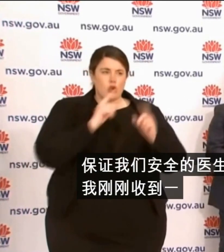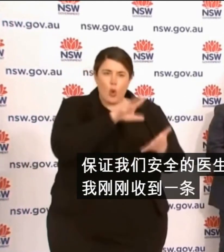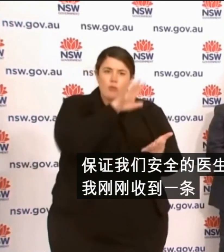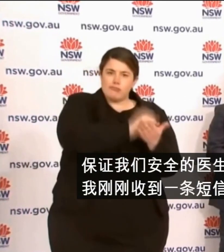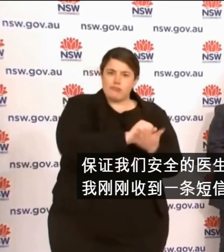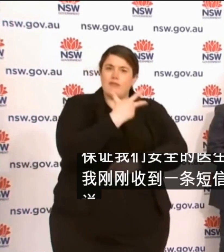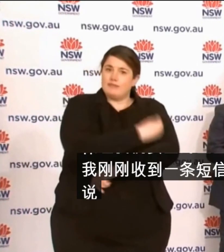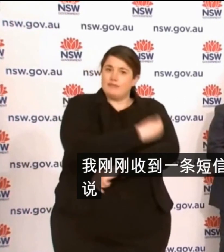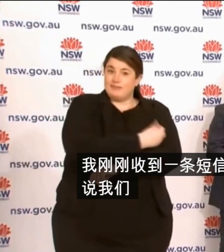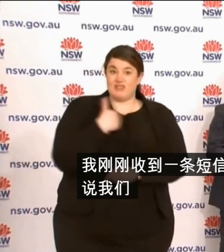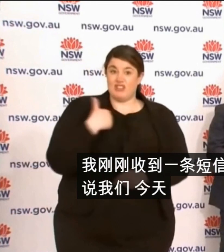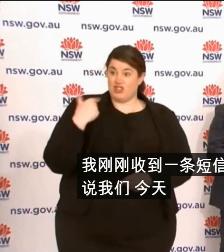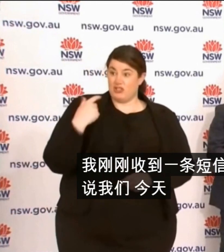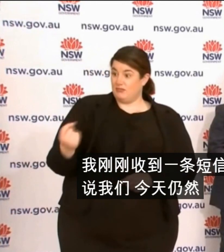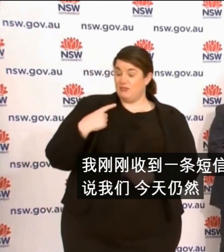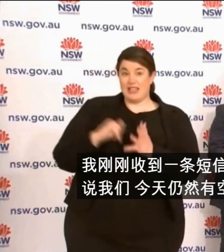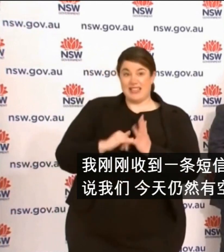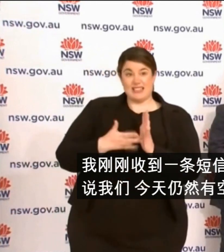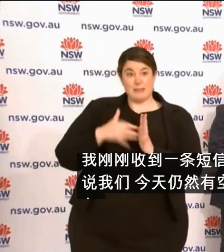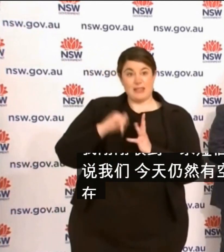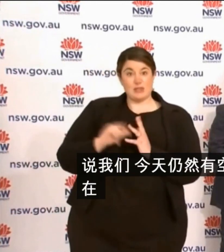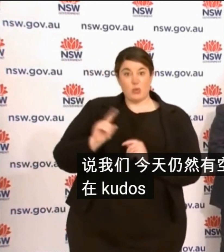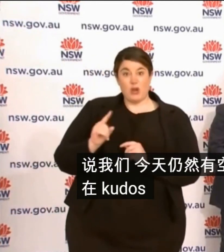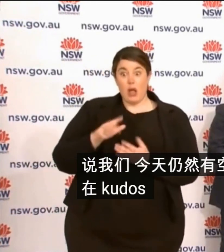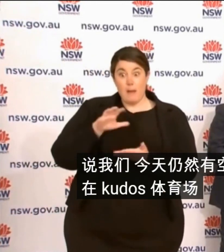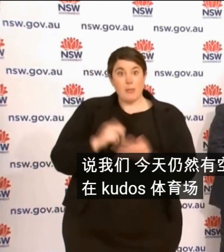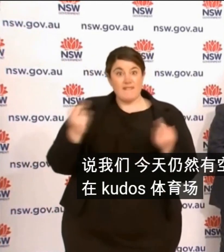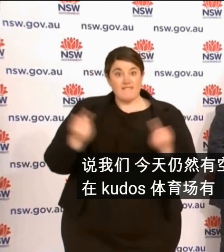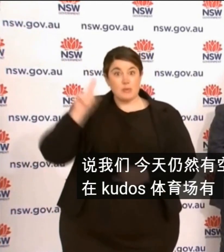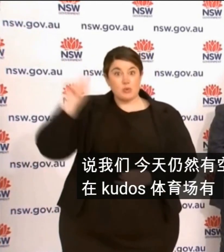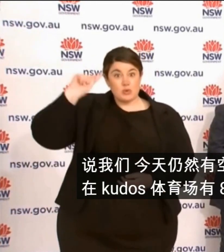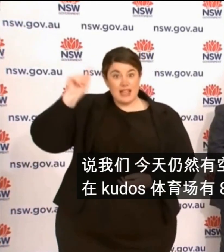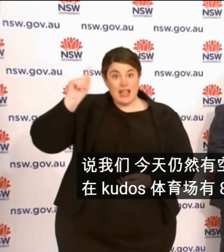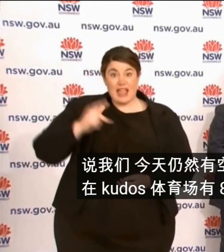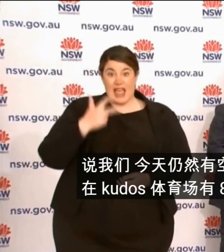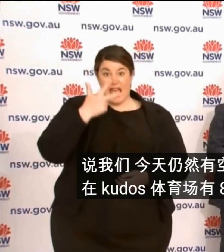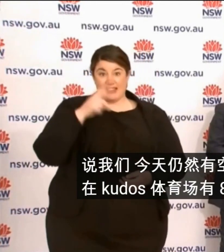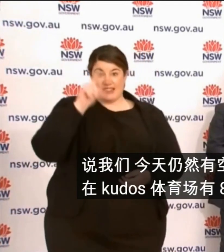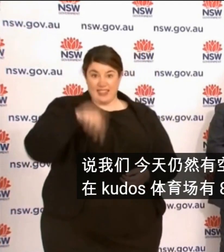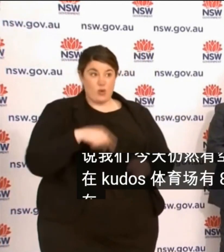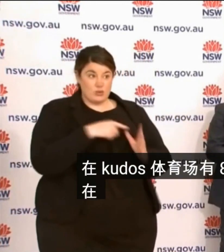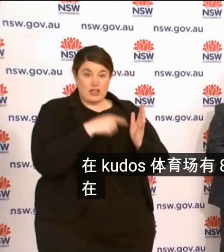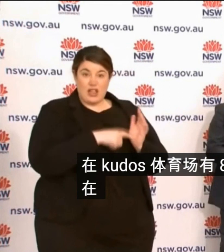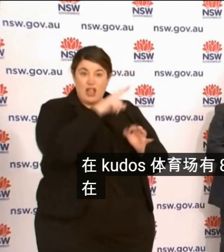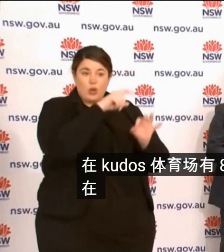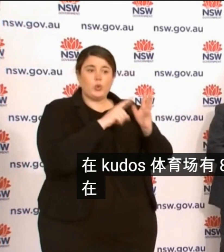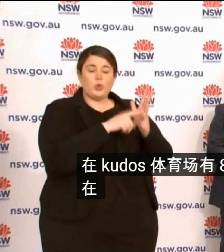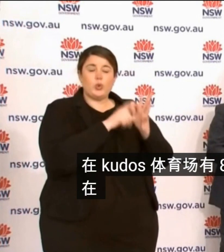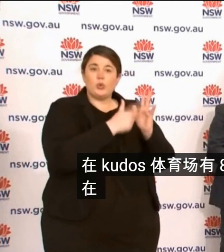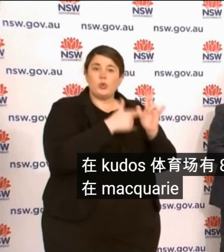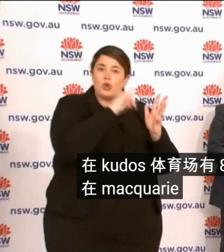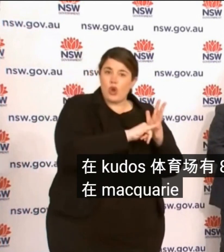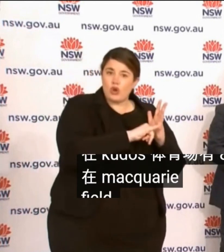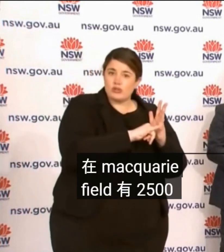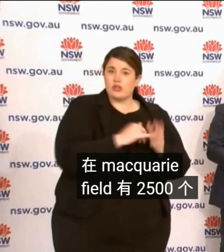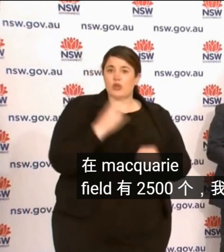just received a text message saying that we still have vacancies today. We have 8,000 at the Kudos Stadium, we have 2,500